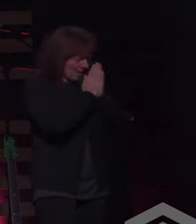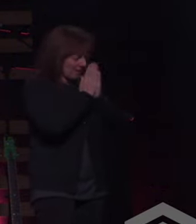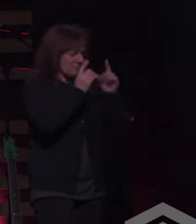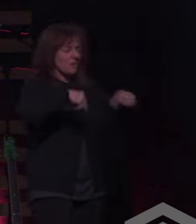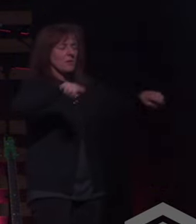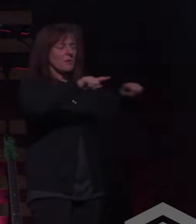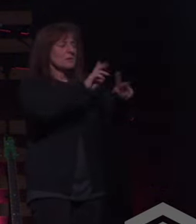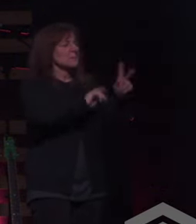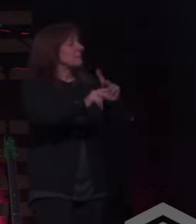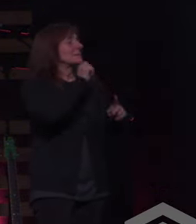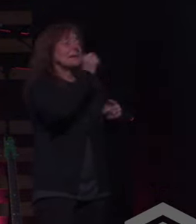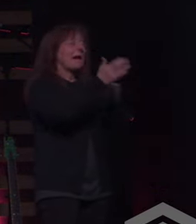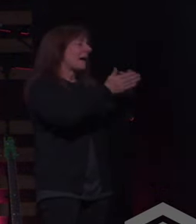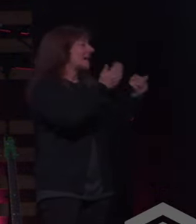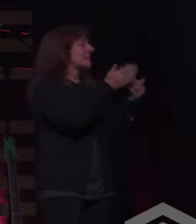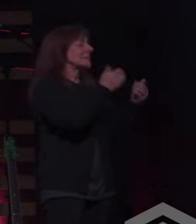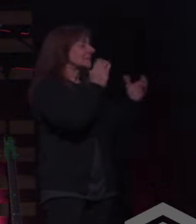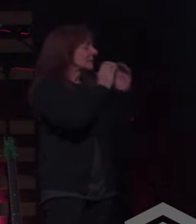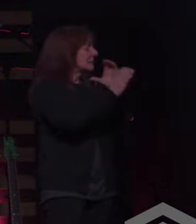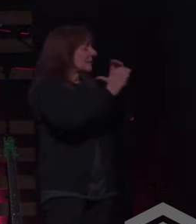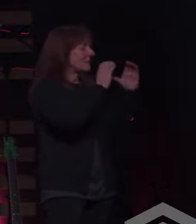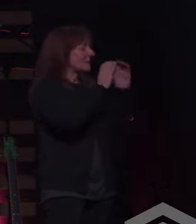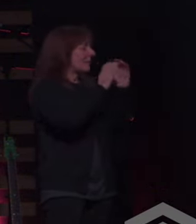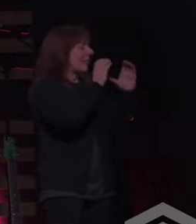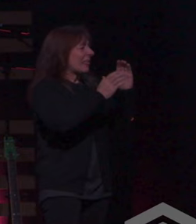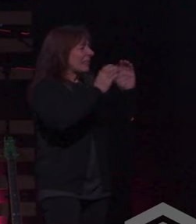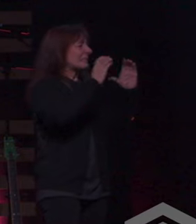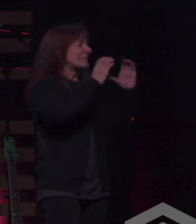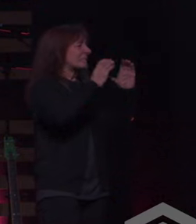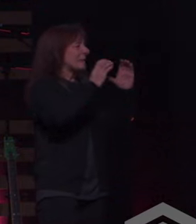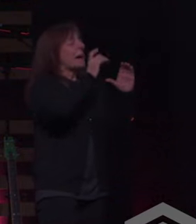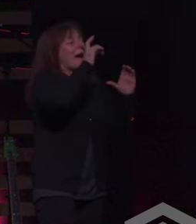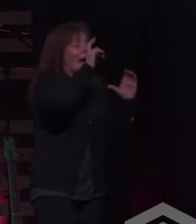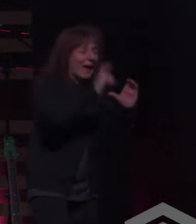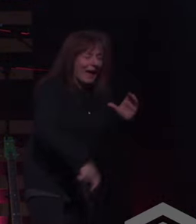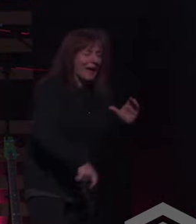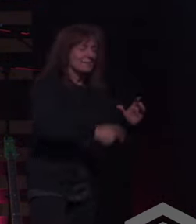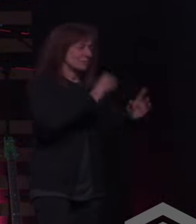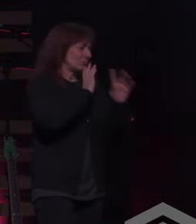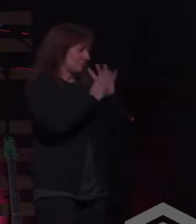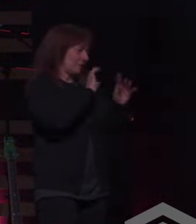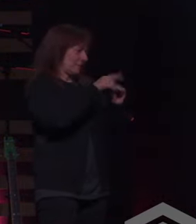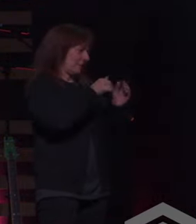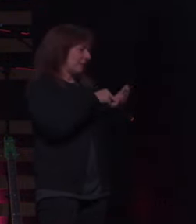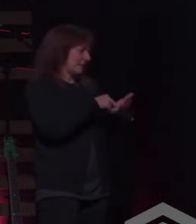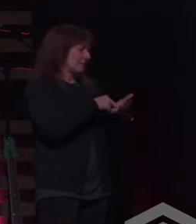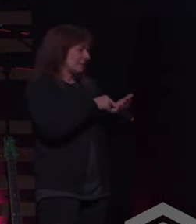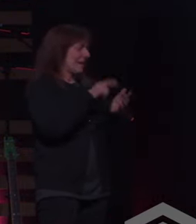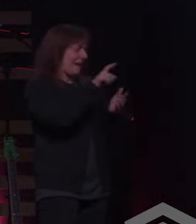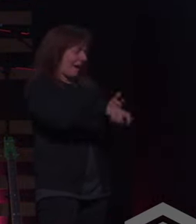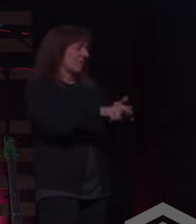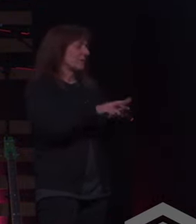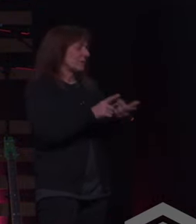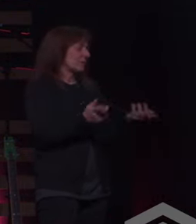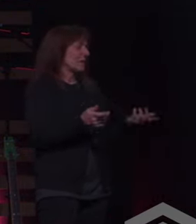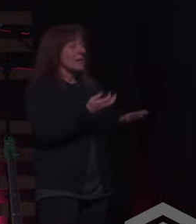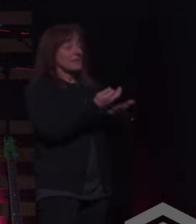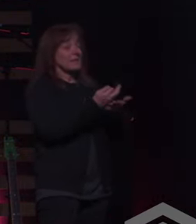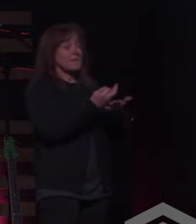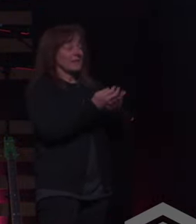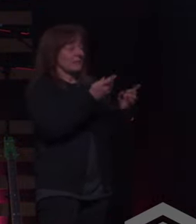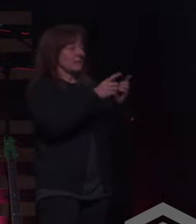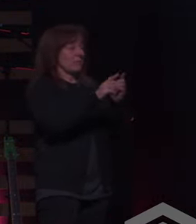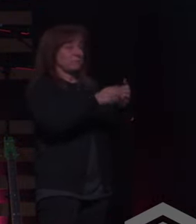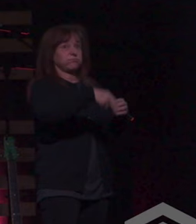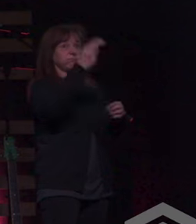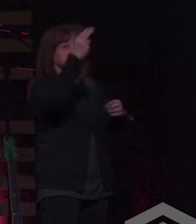those. But this is not going to be an easy conversation. But it's a conversation that needs to be had. The fact that the divorce